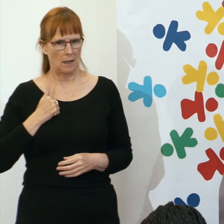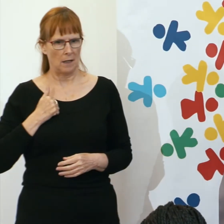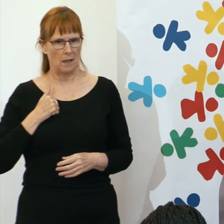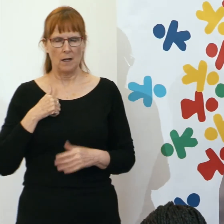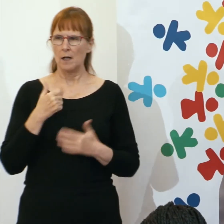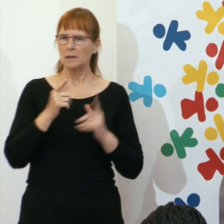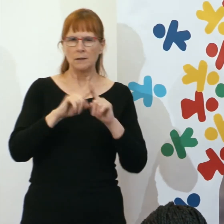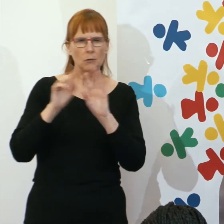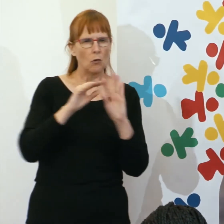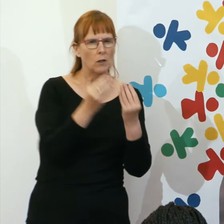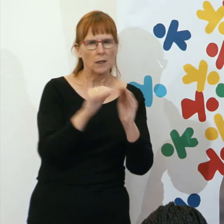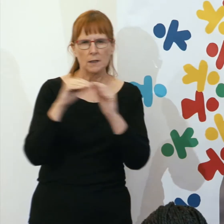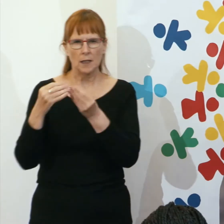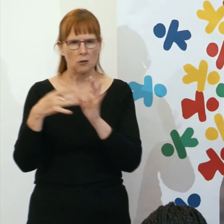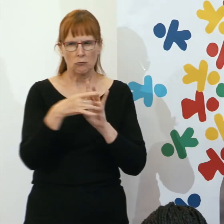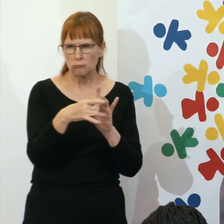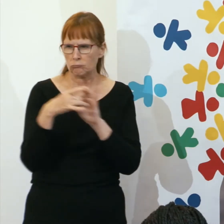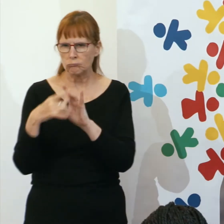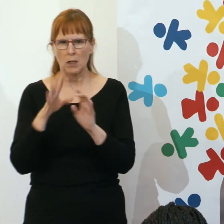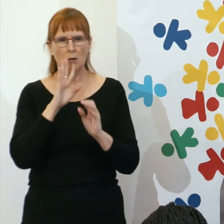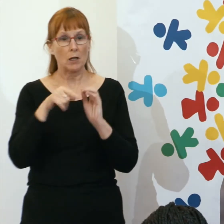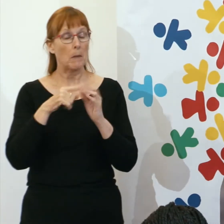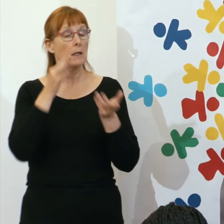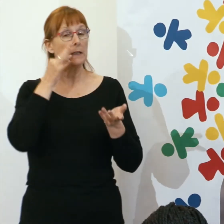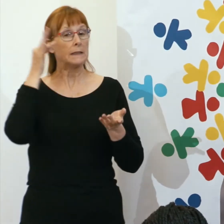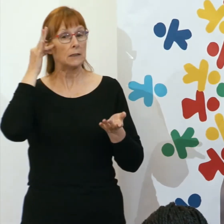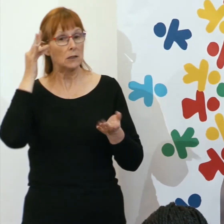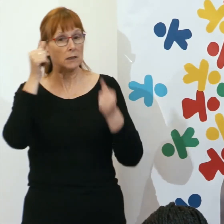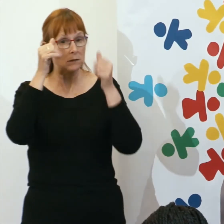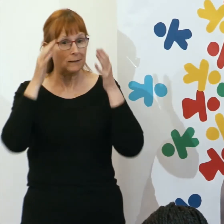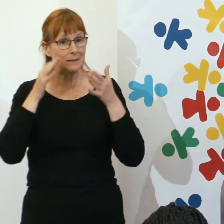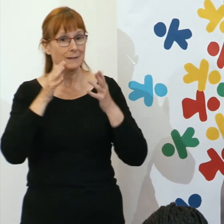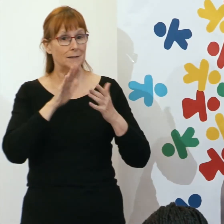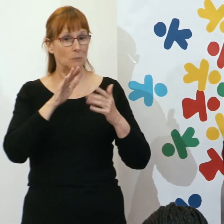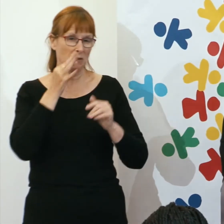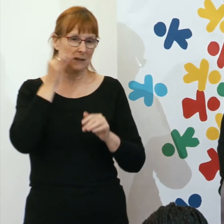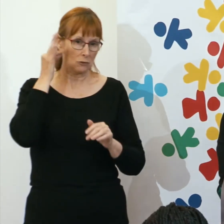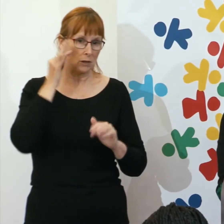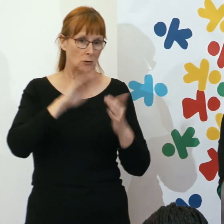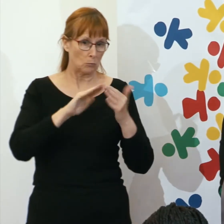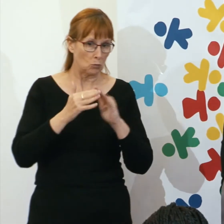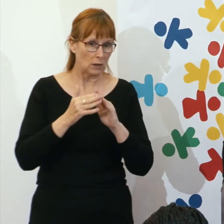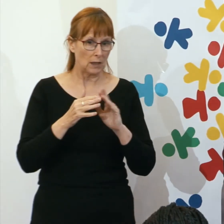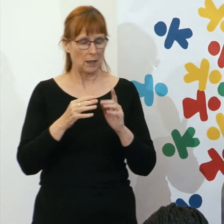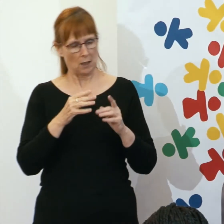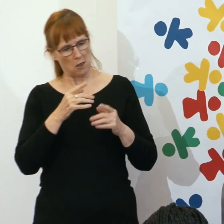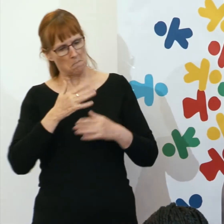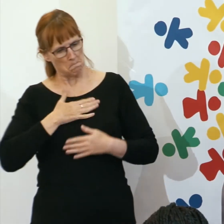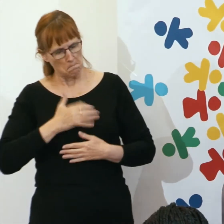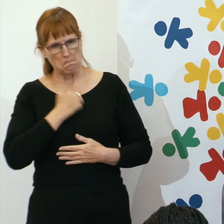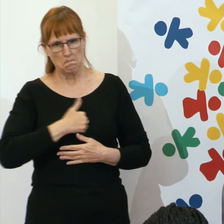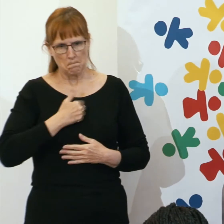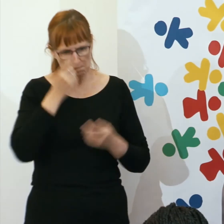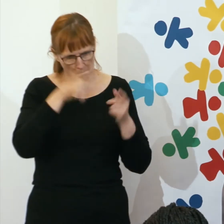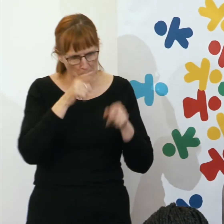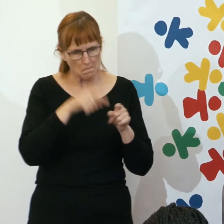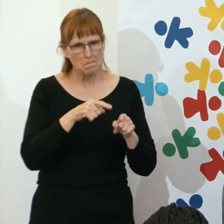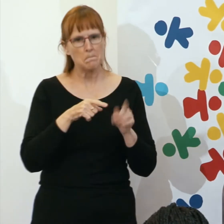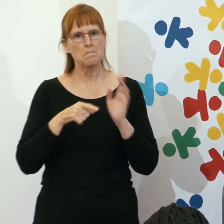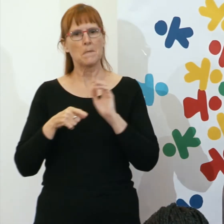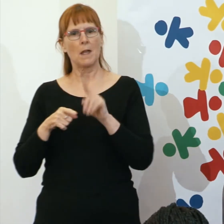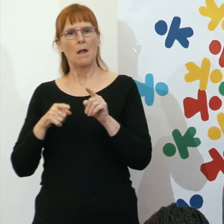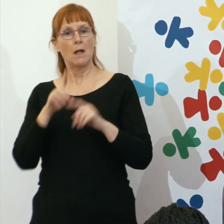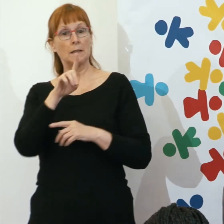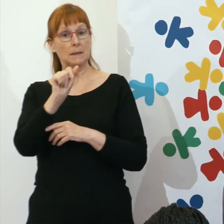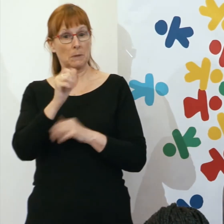tackling issues including reconciliation with Indigenous communities, disability rights, refugees, and the need